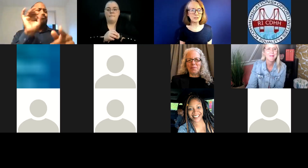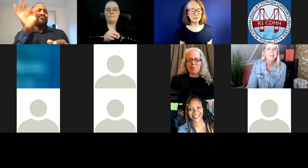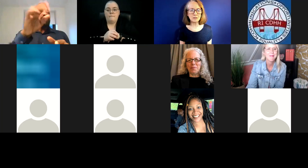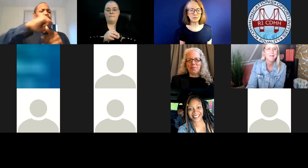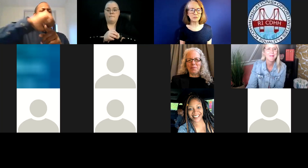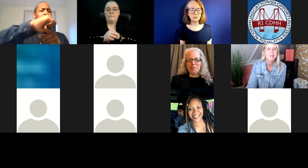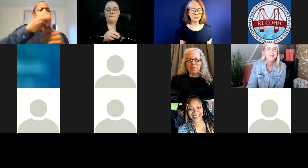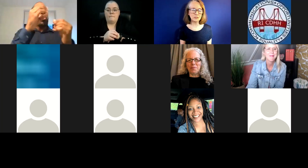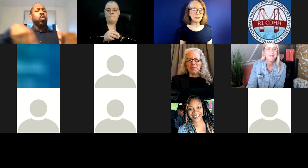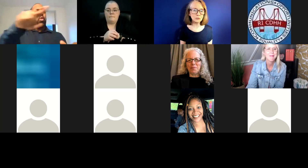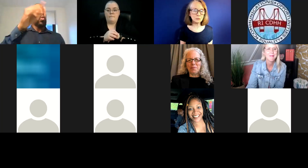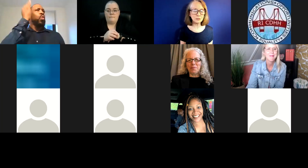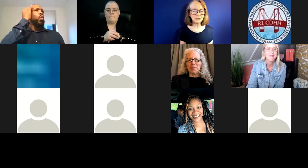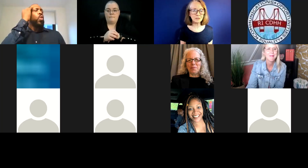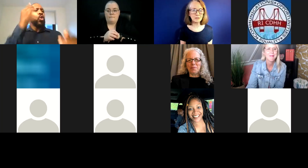of what to do, what the